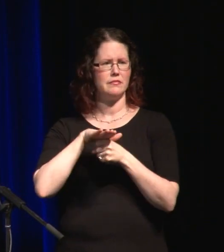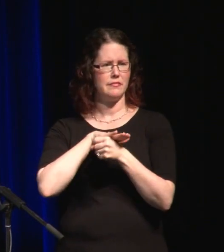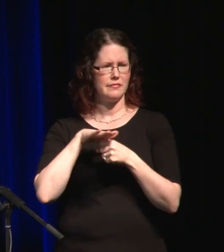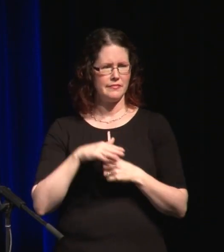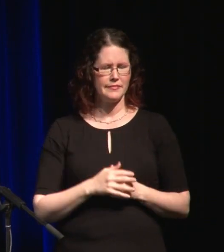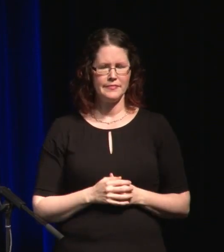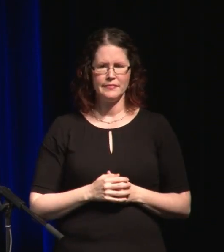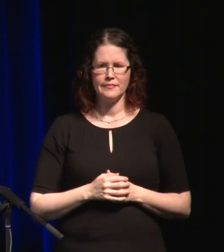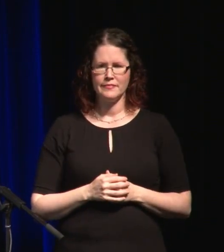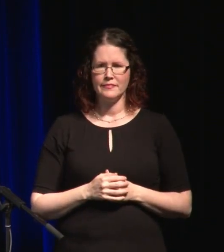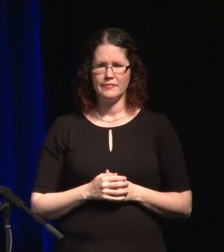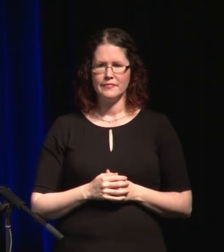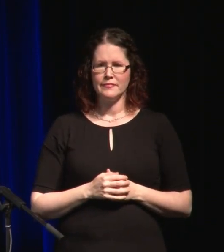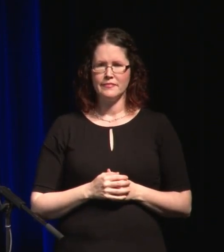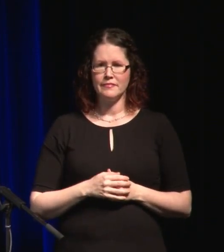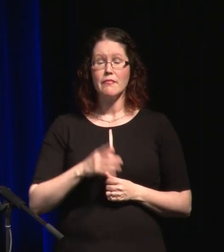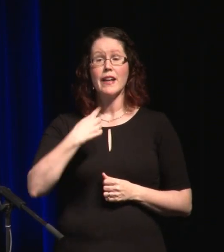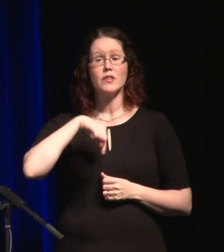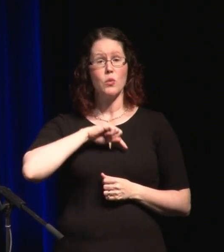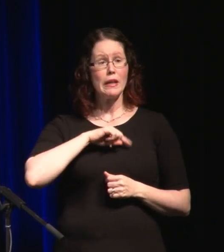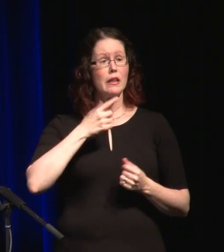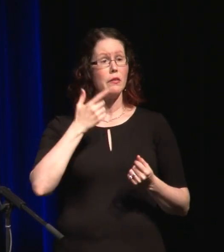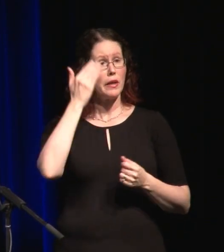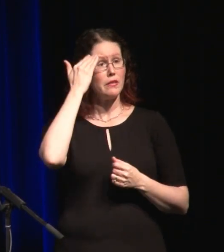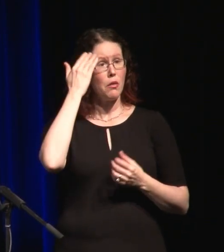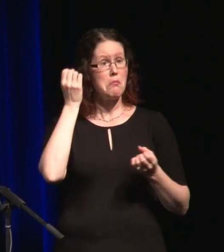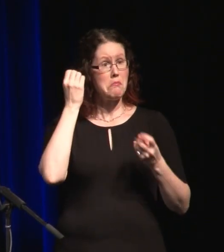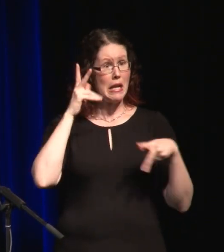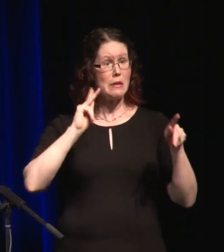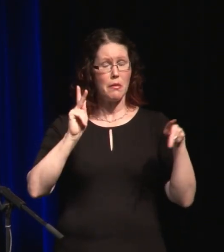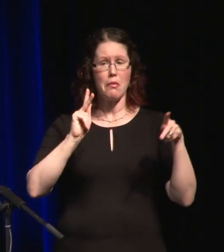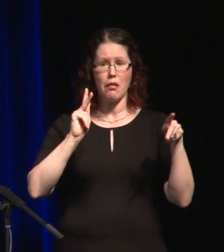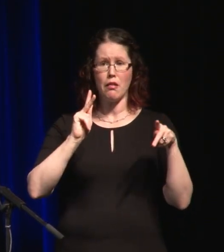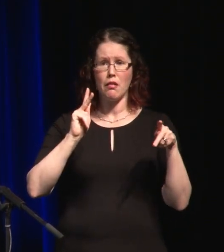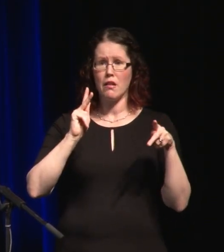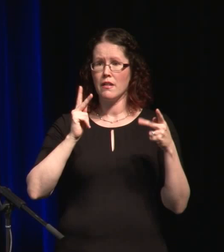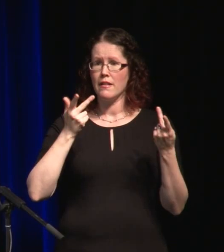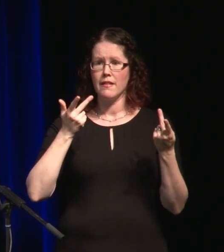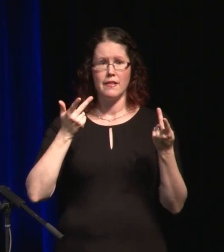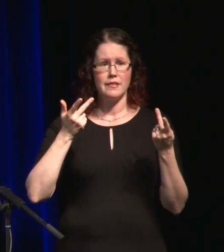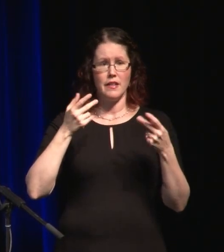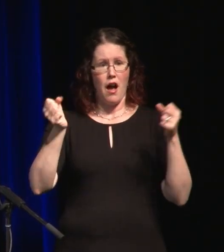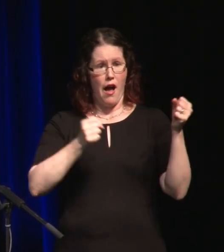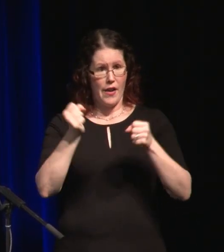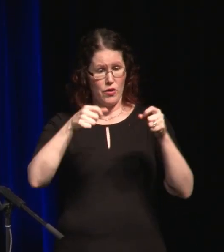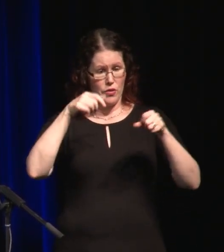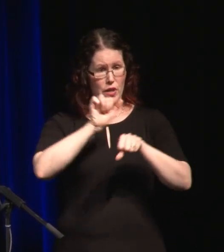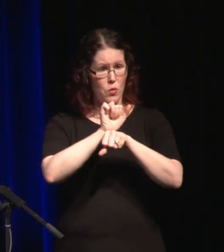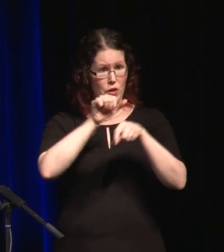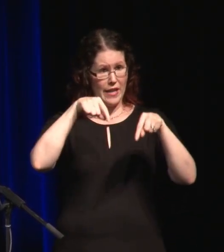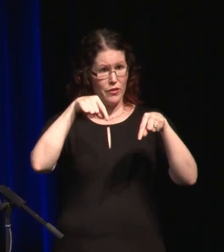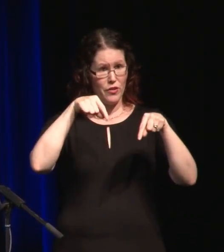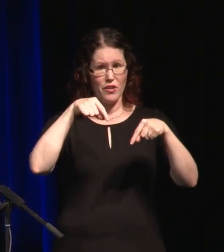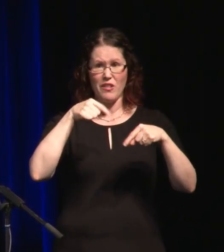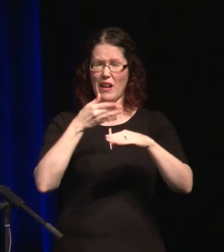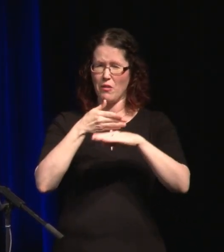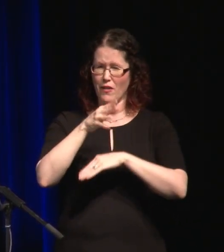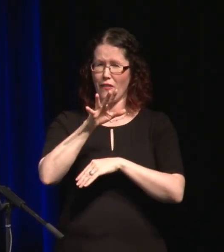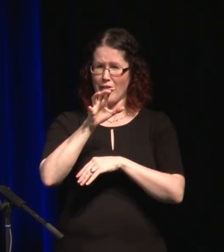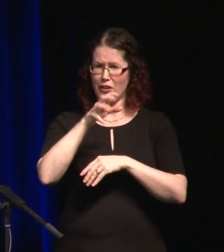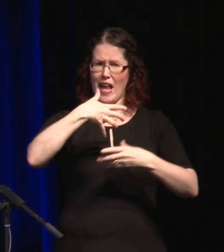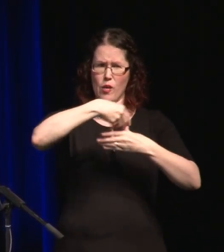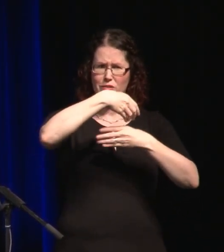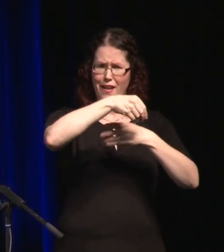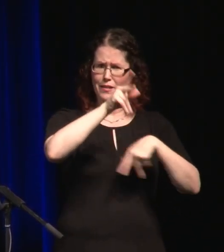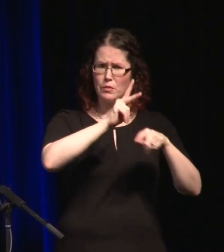Membertou, and it is estimated that another 500 individuals work for other companies and organizations that are located here in Membertou.